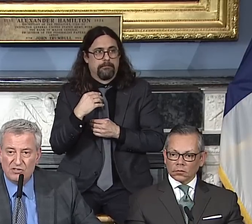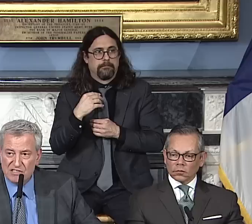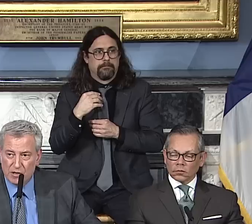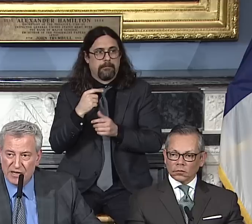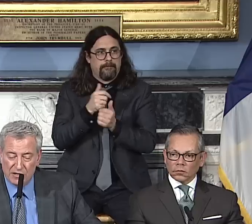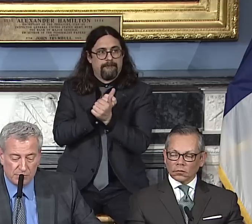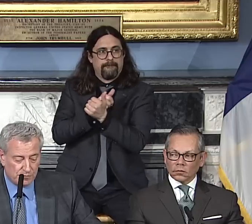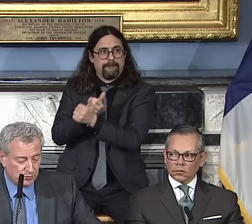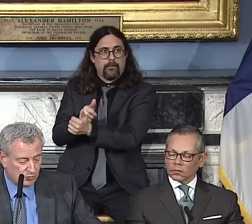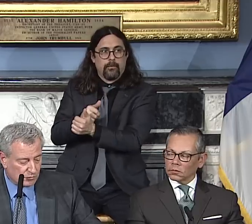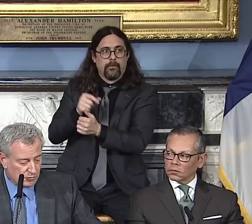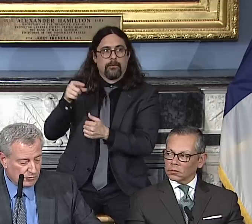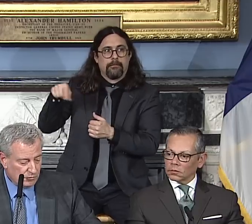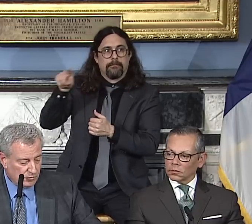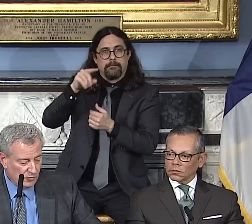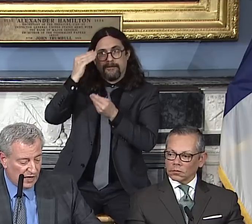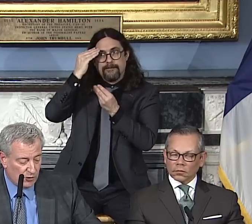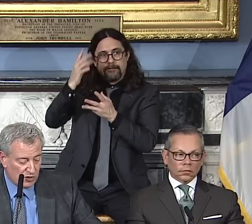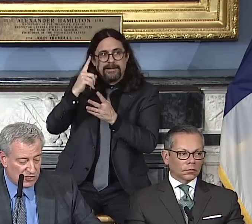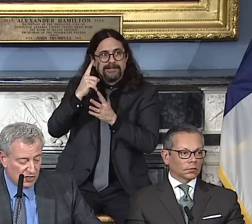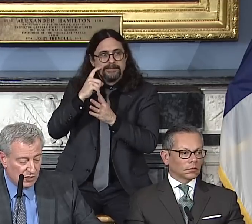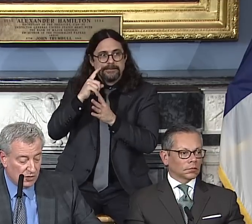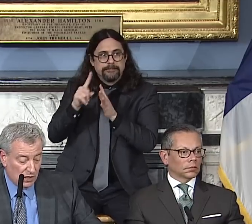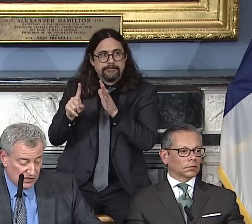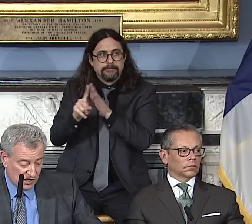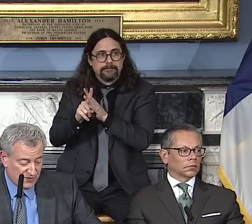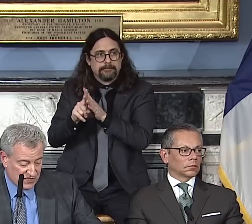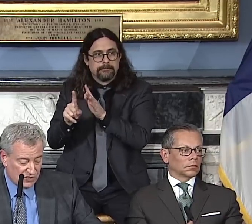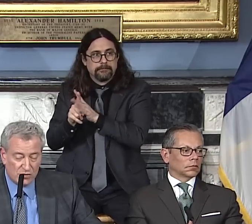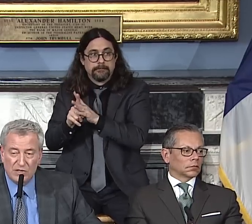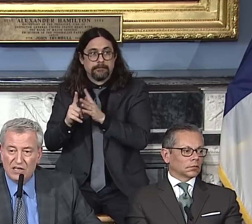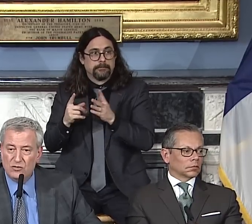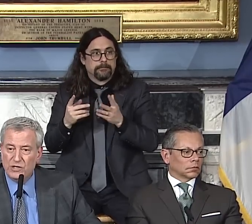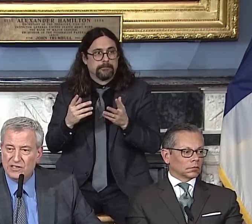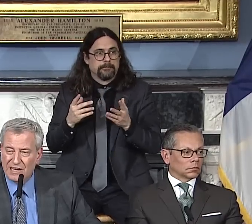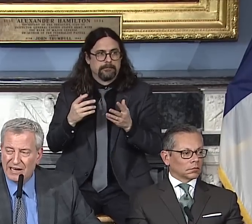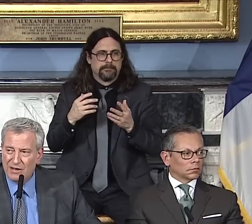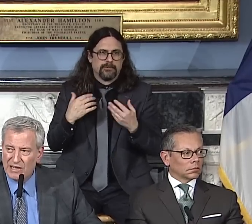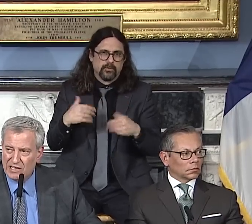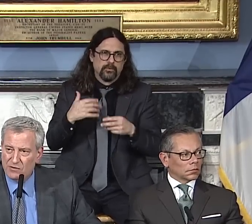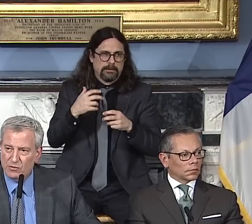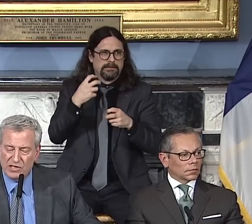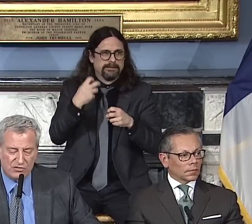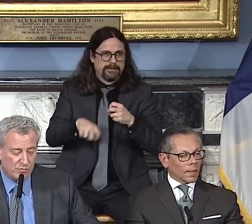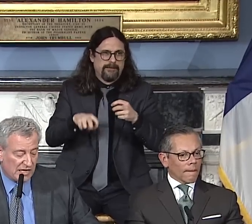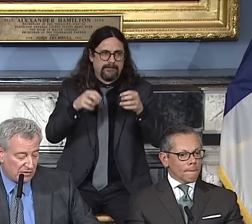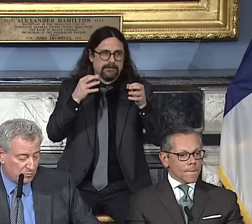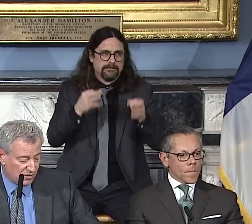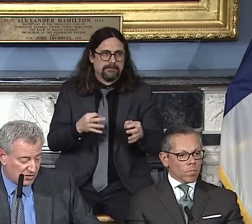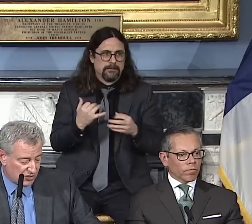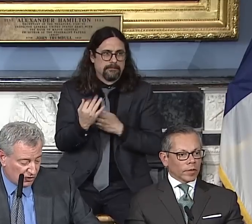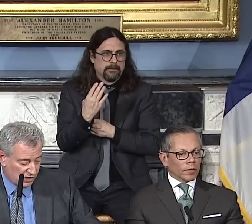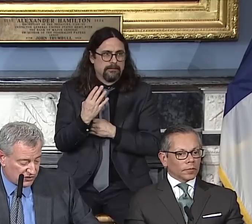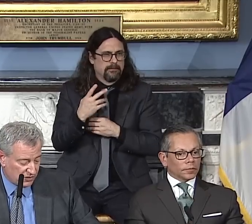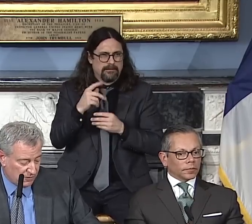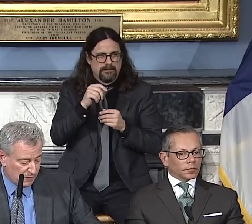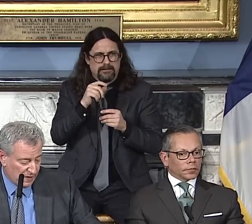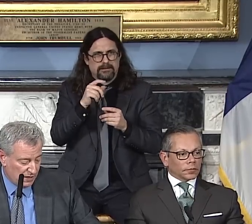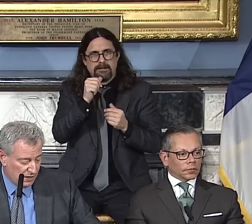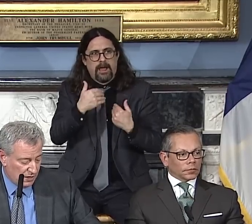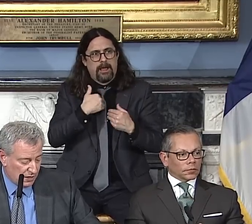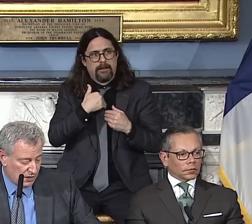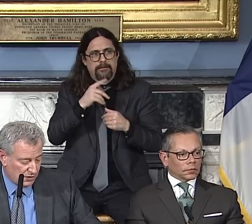information that had just come in. And it was a tough decision because we did not have that confirmation, but out of an abundance of